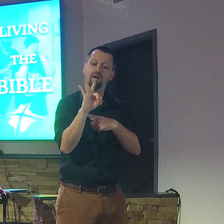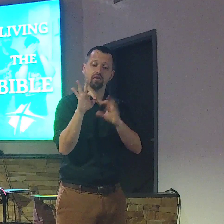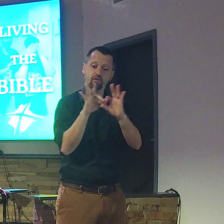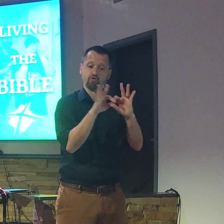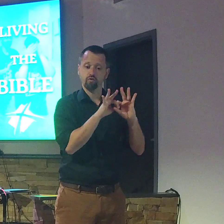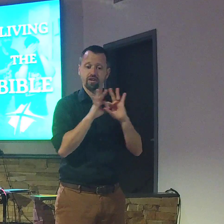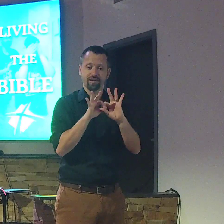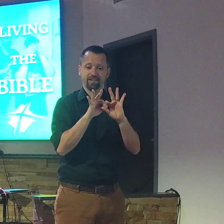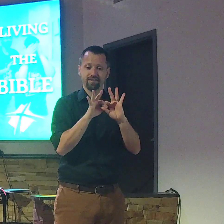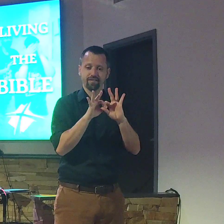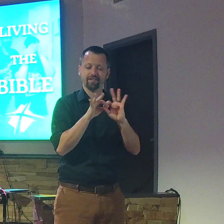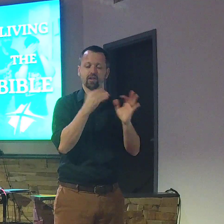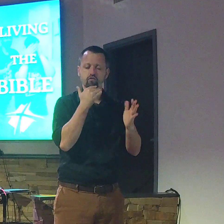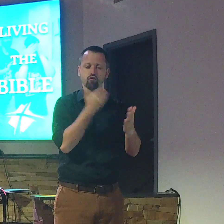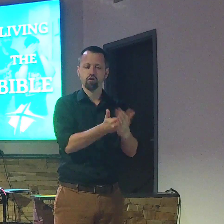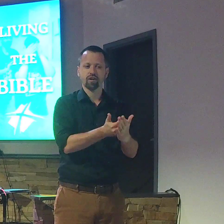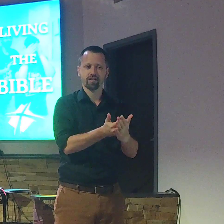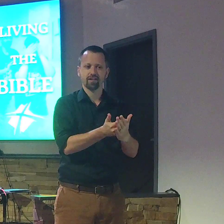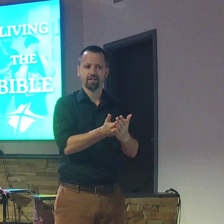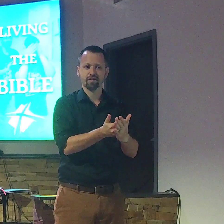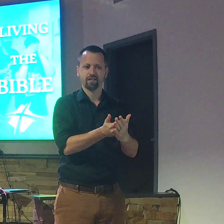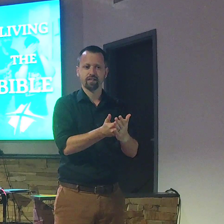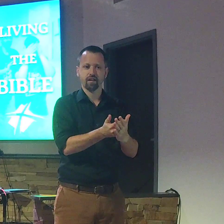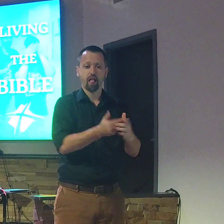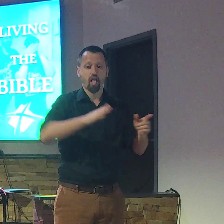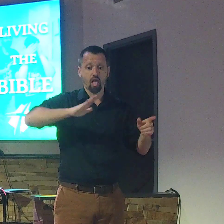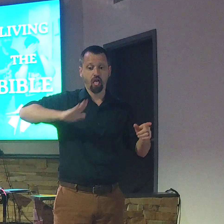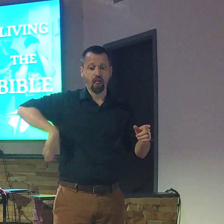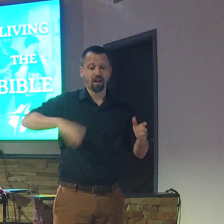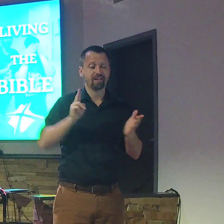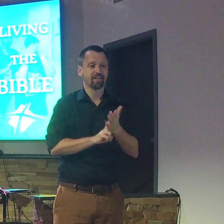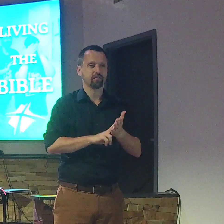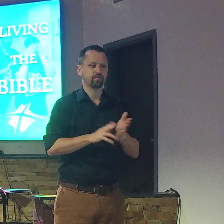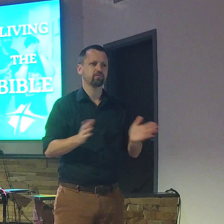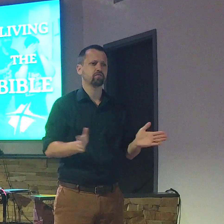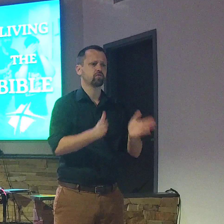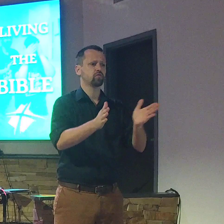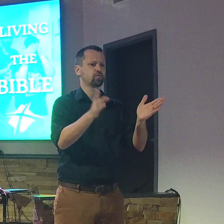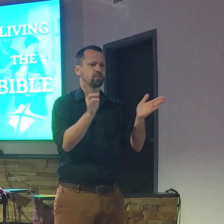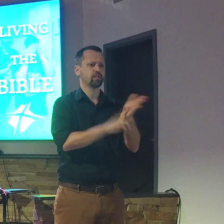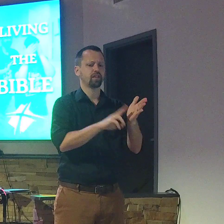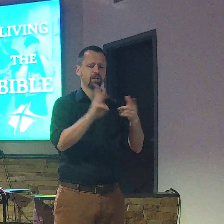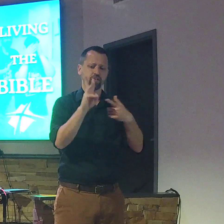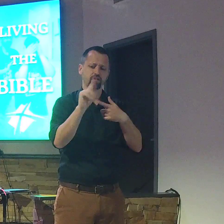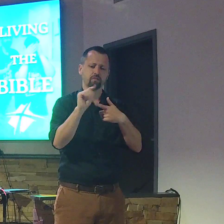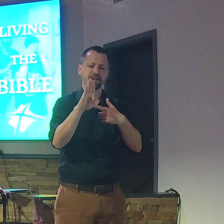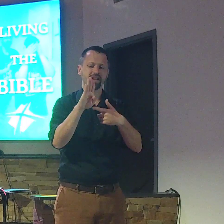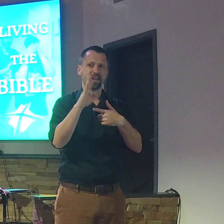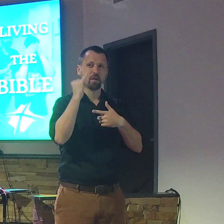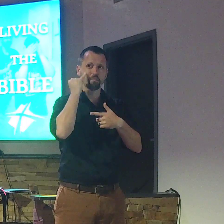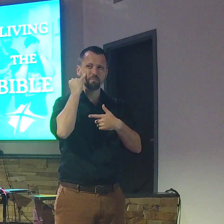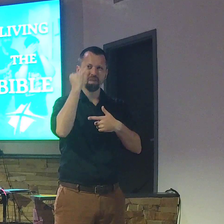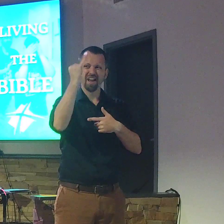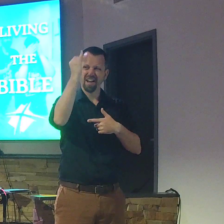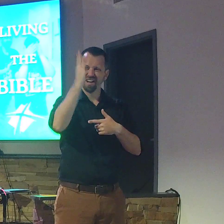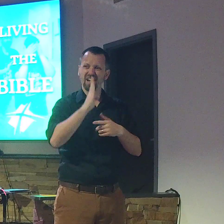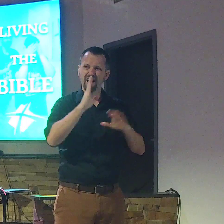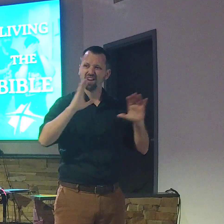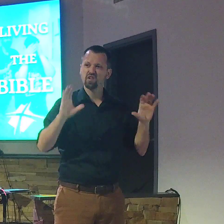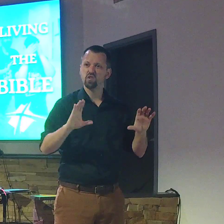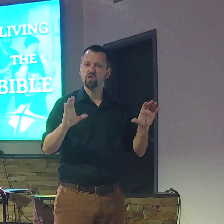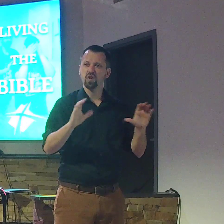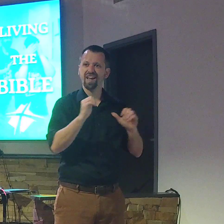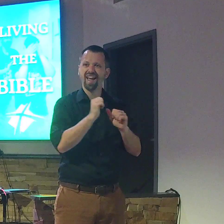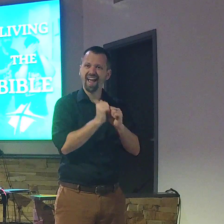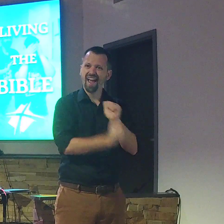good. And by the way, if you haven't signed up yet, I encourage you to do so. Just imagine what God could do if every